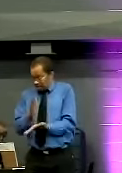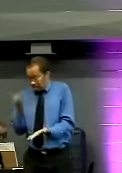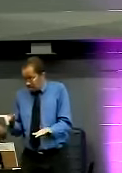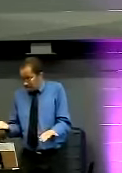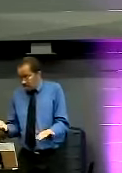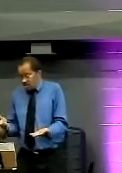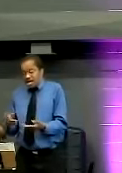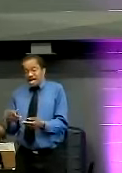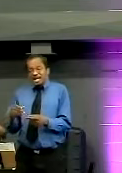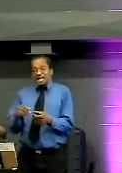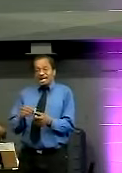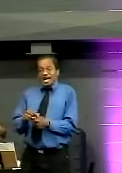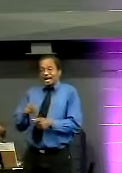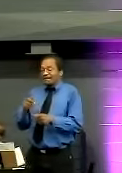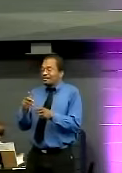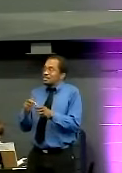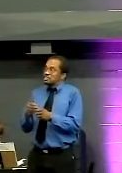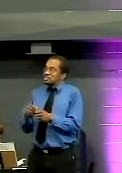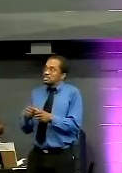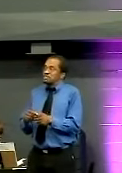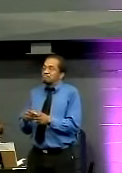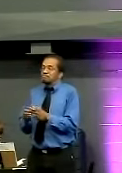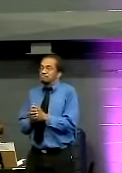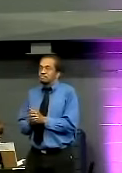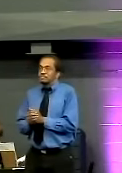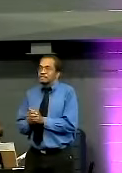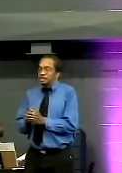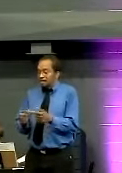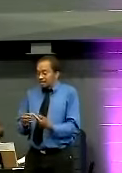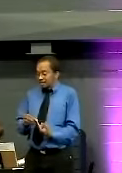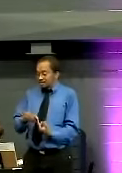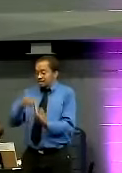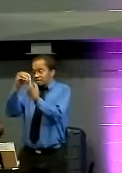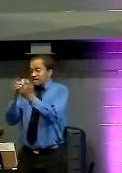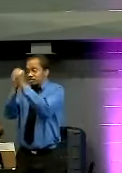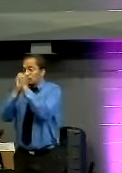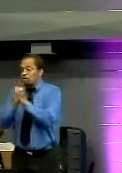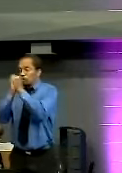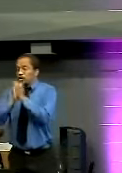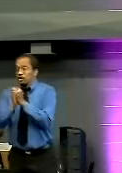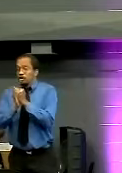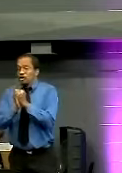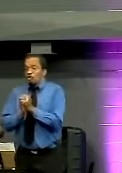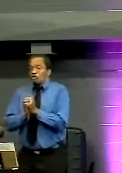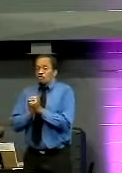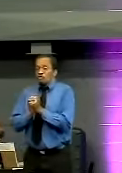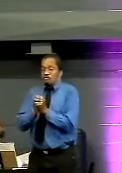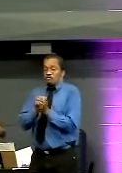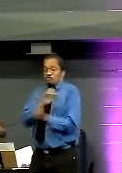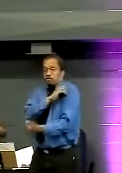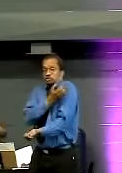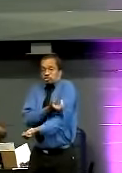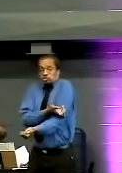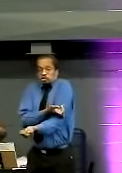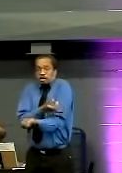a sacred act of worship for the release of strength. But we got to wrestle